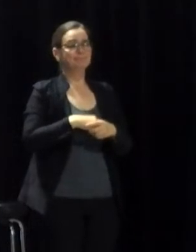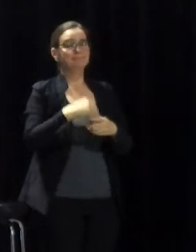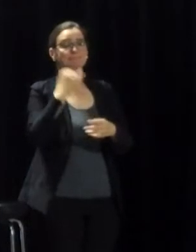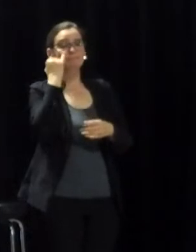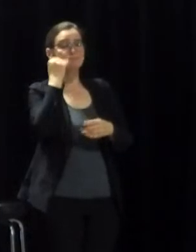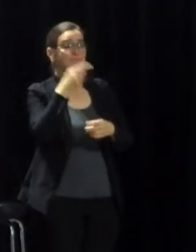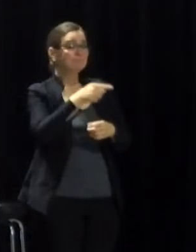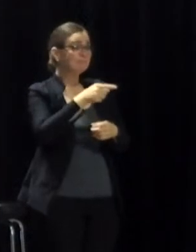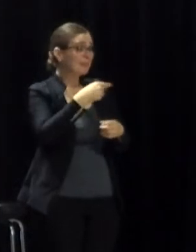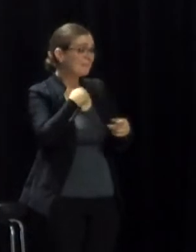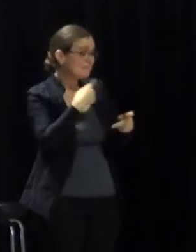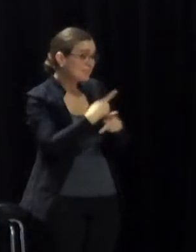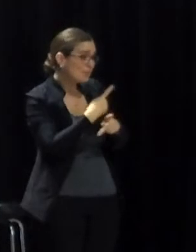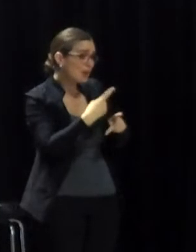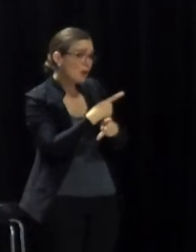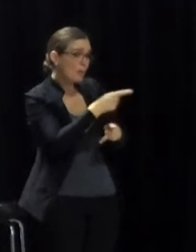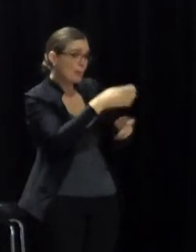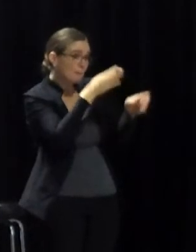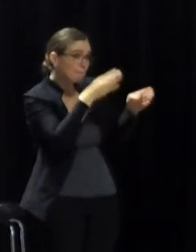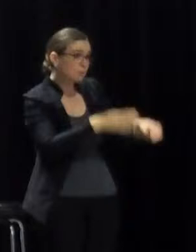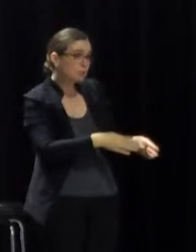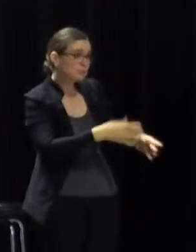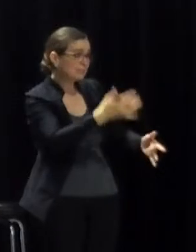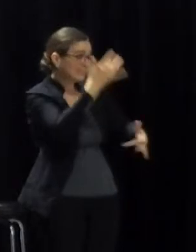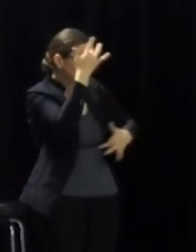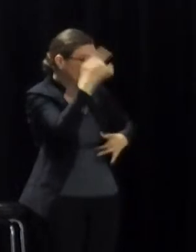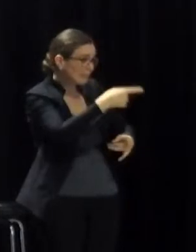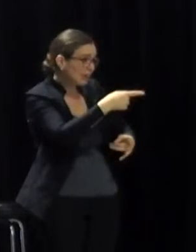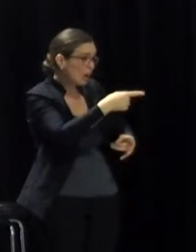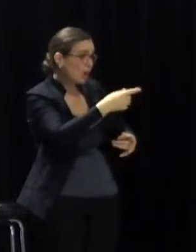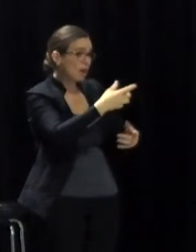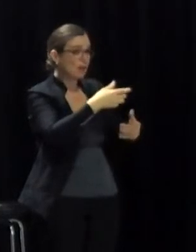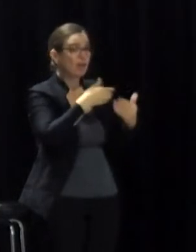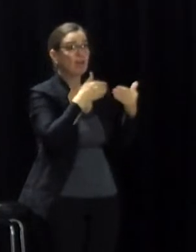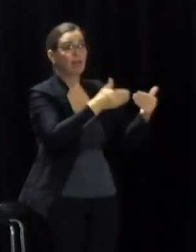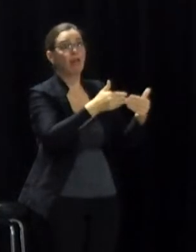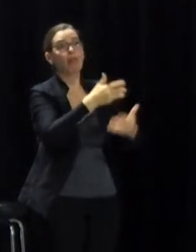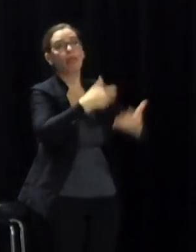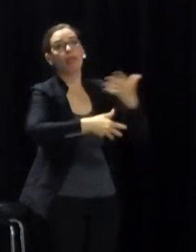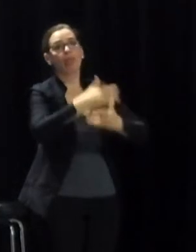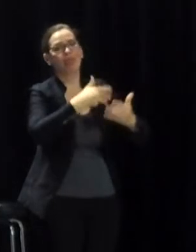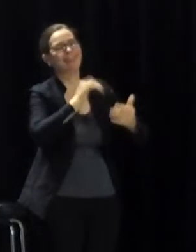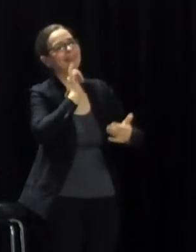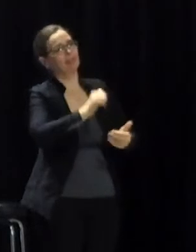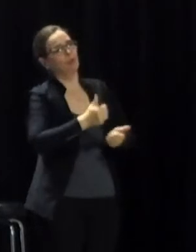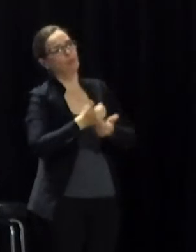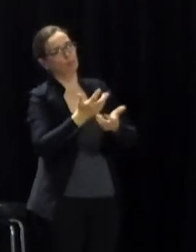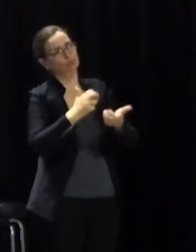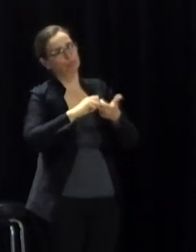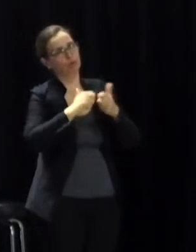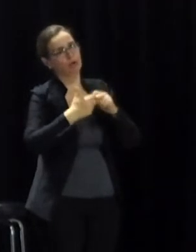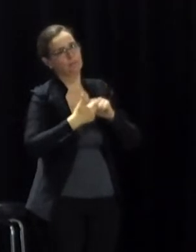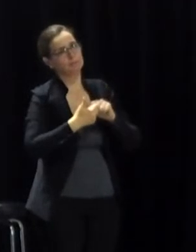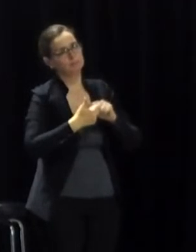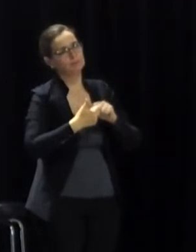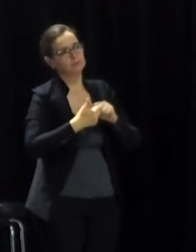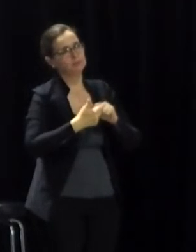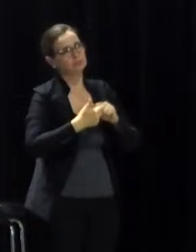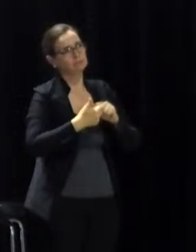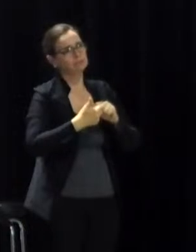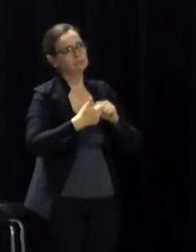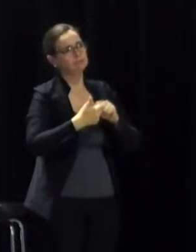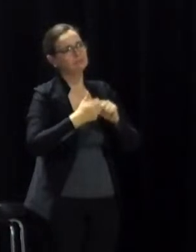whatever reason, they still went out and met their friends. They still went to work. They still went to see mom and dad. These are the things that